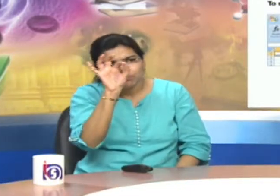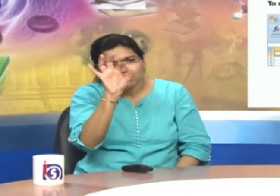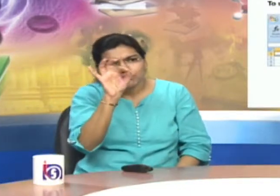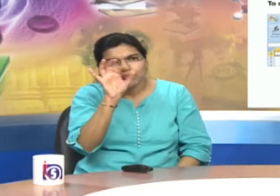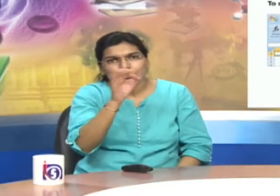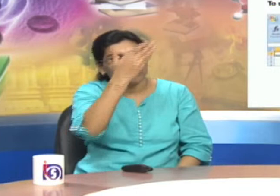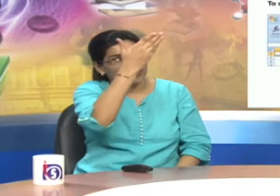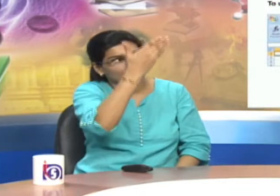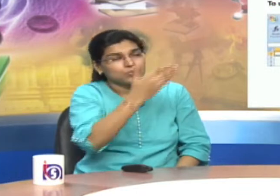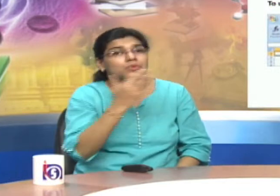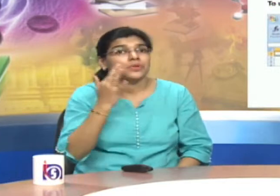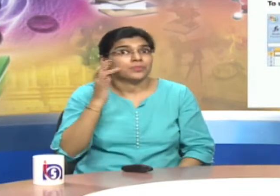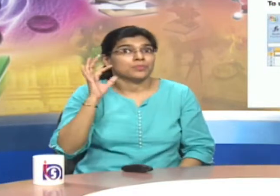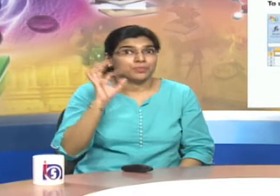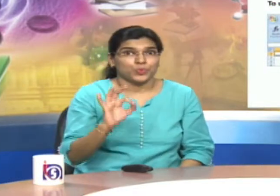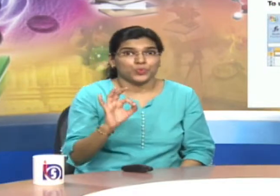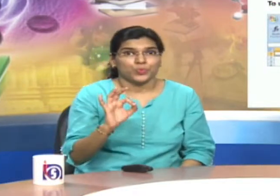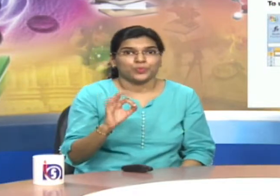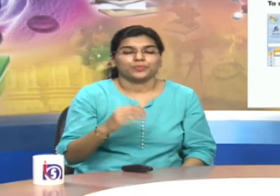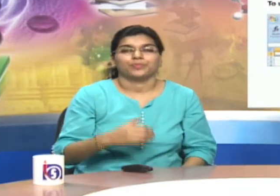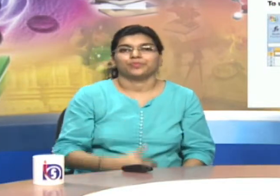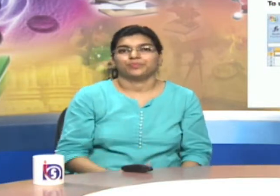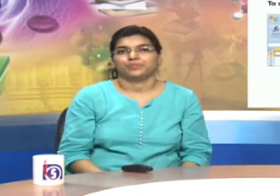can see and understand. It is really important.